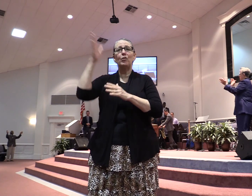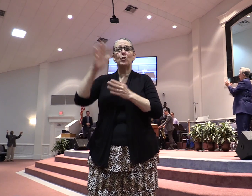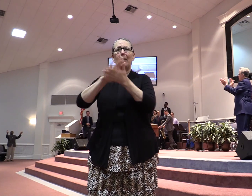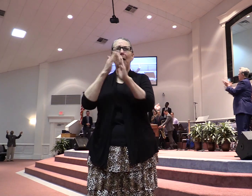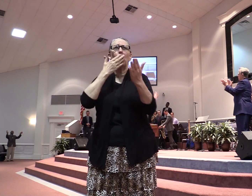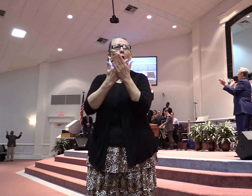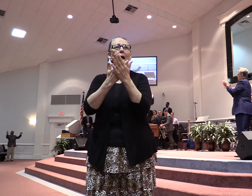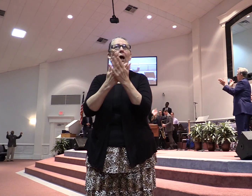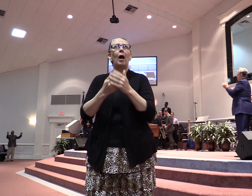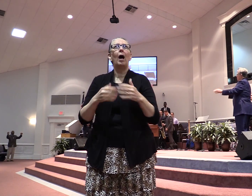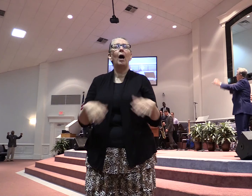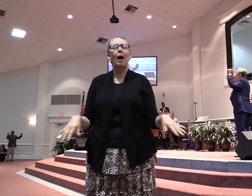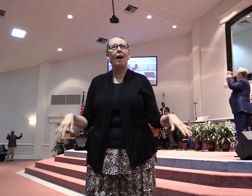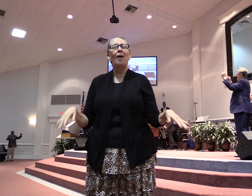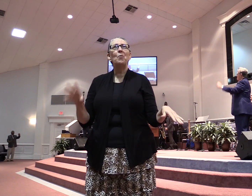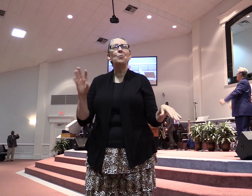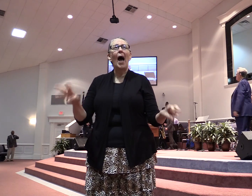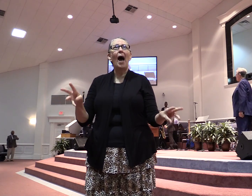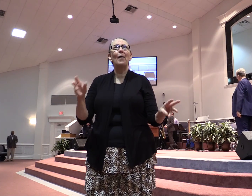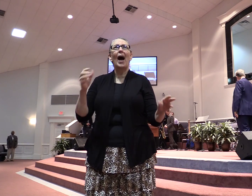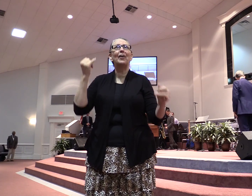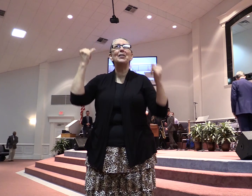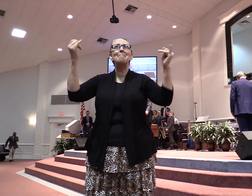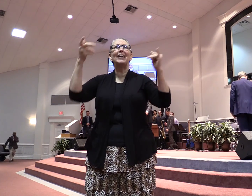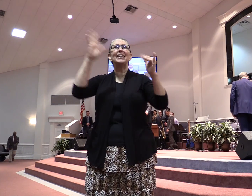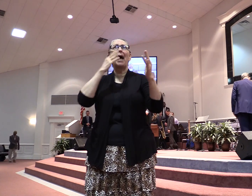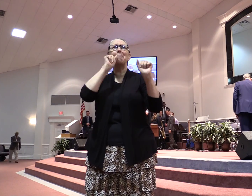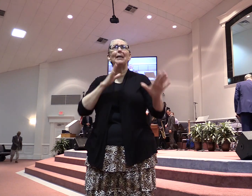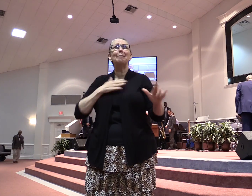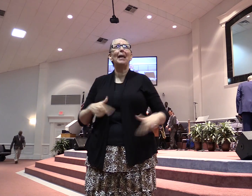can't imagine anything better than where I am right now.